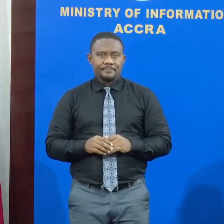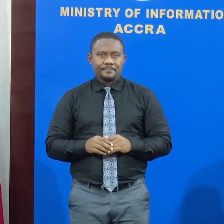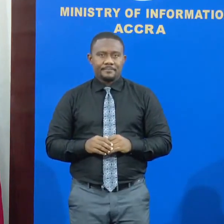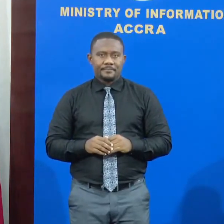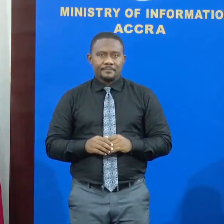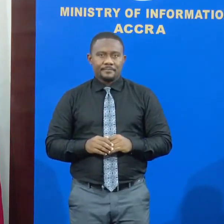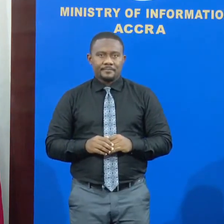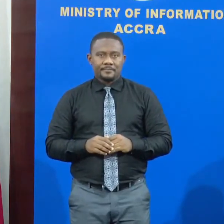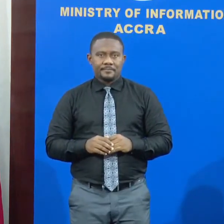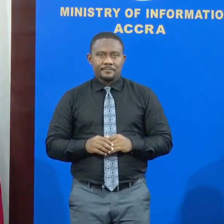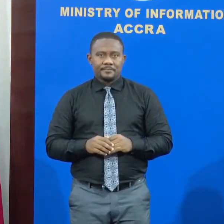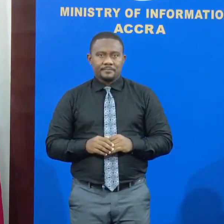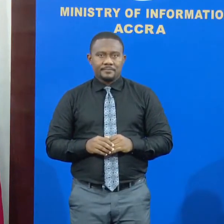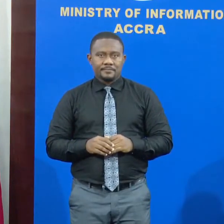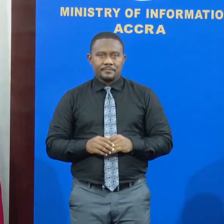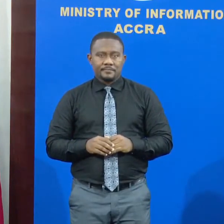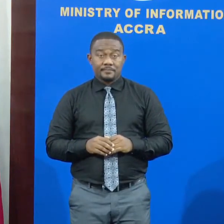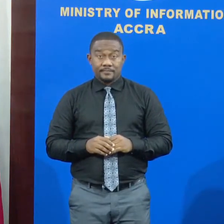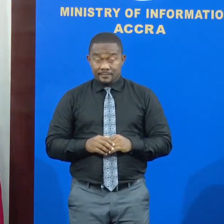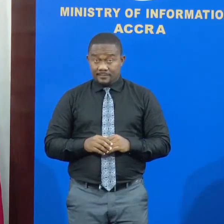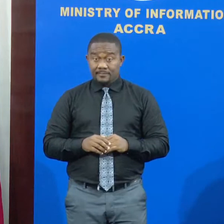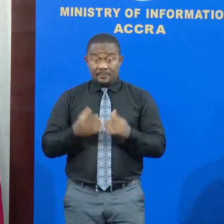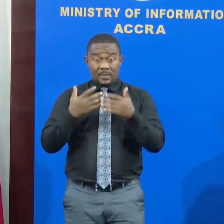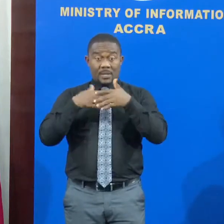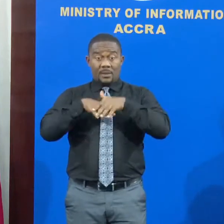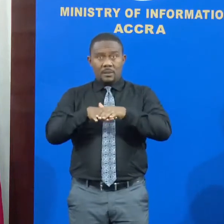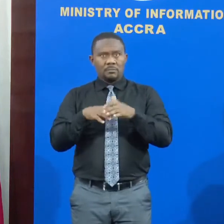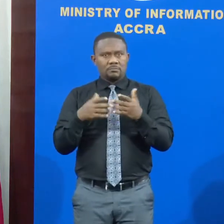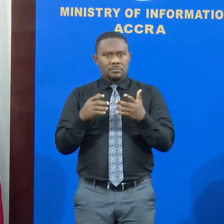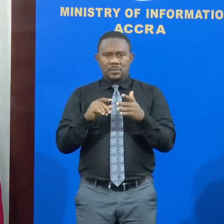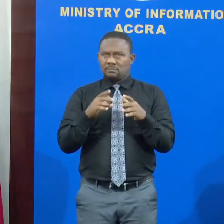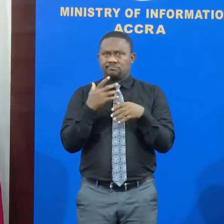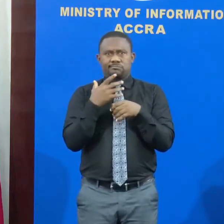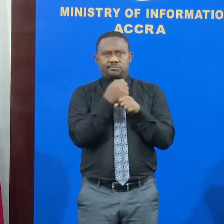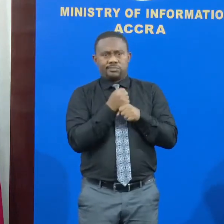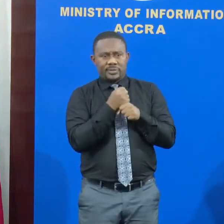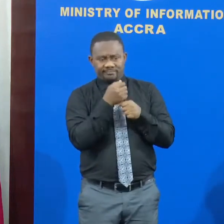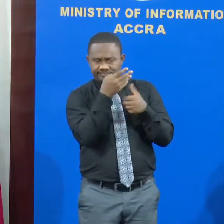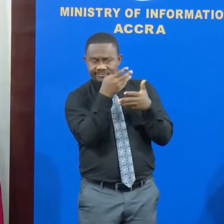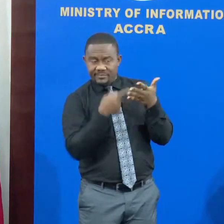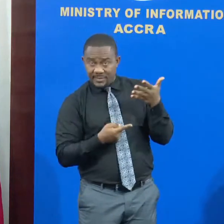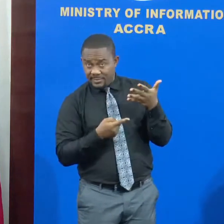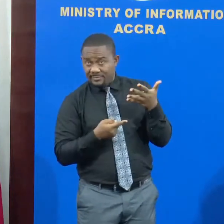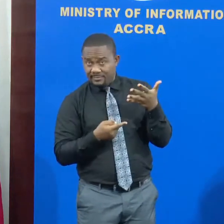Among other things, the integration status may be summarized as follows.